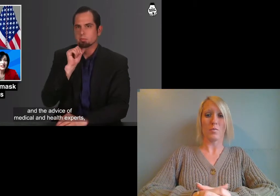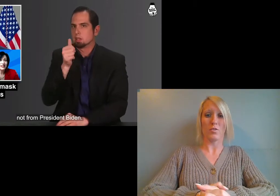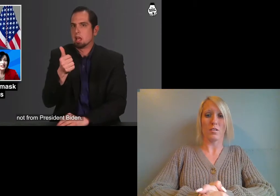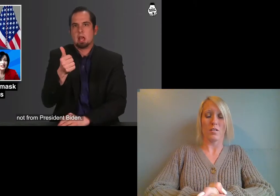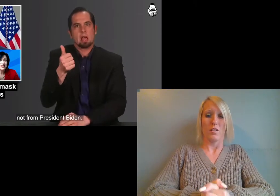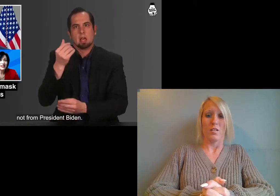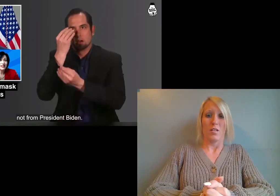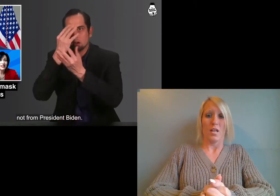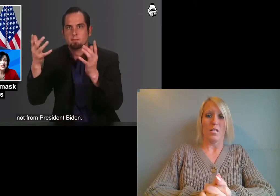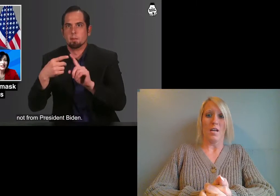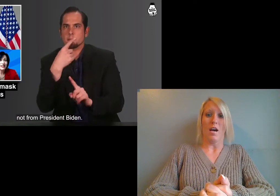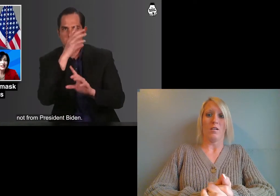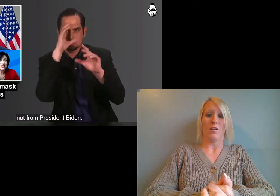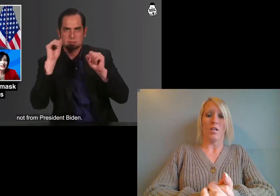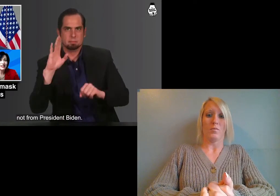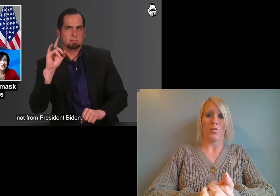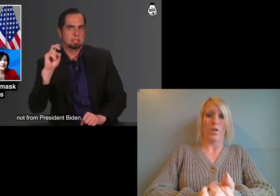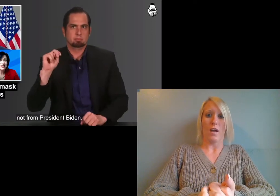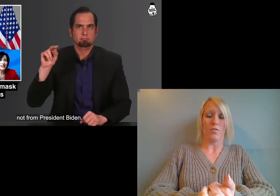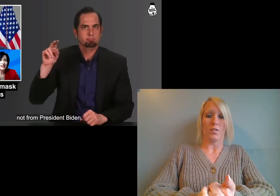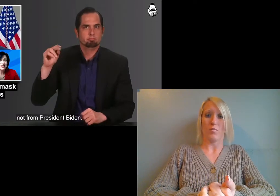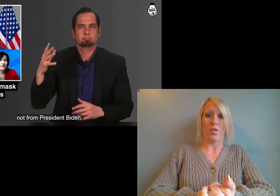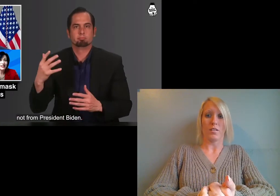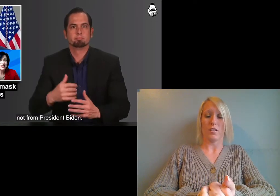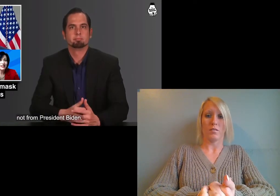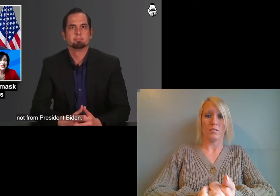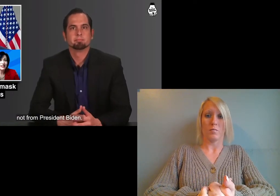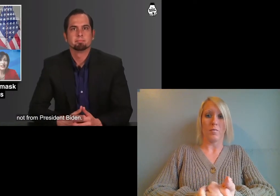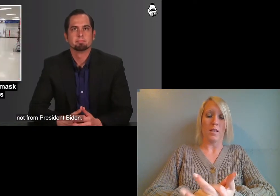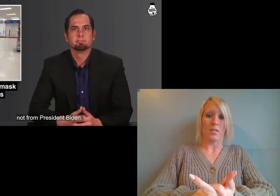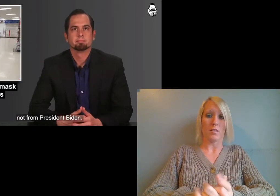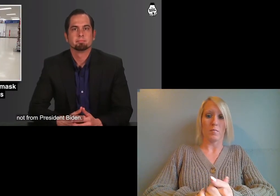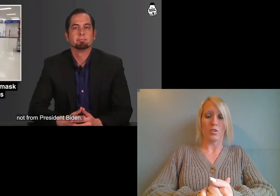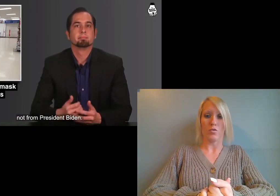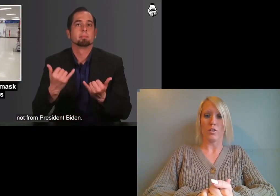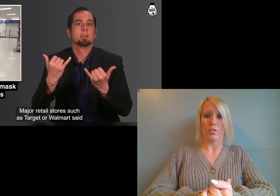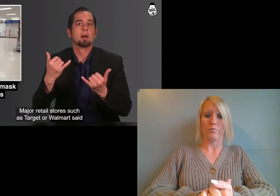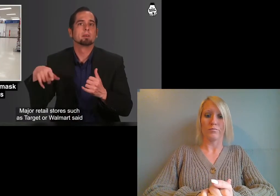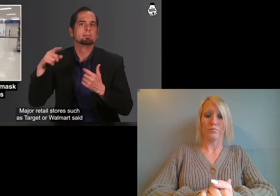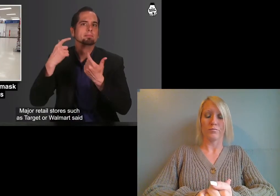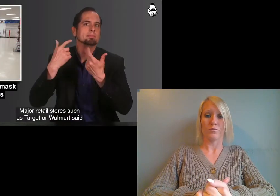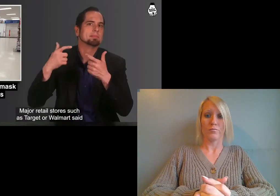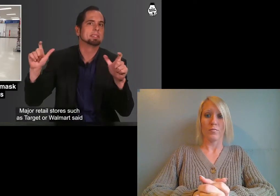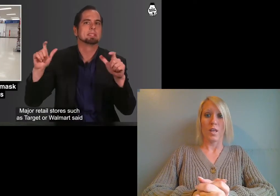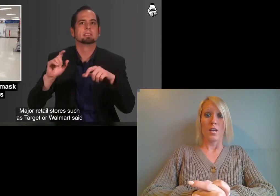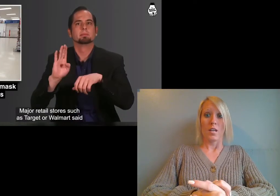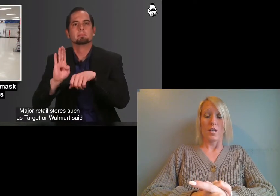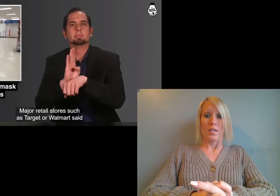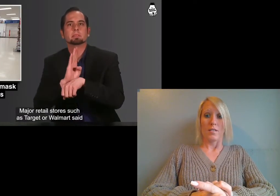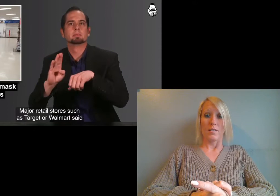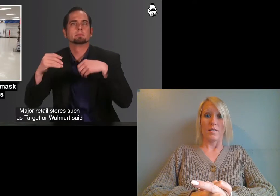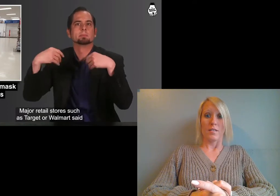health experts, and not up to the White House and the President Biden's administration.